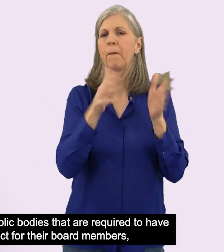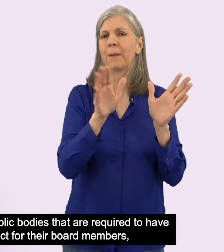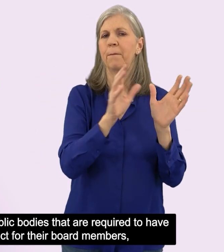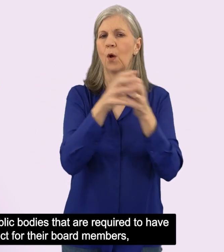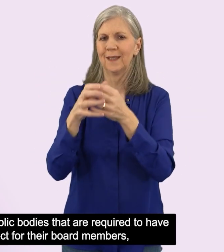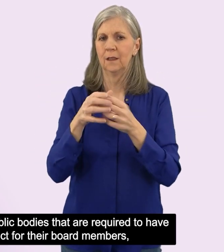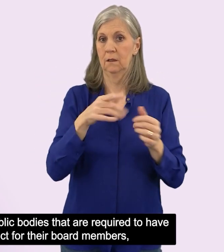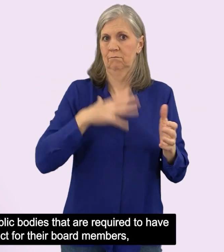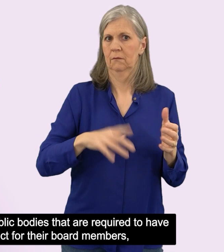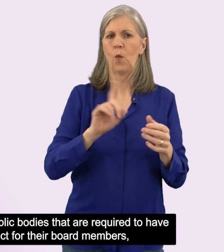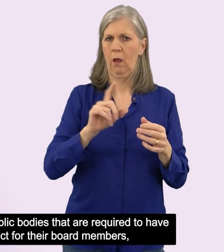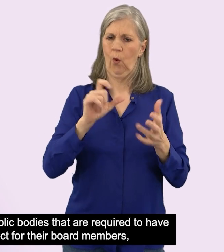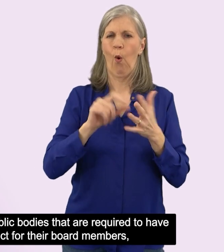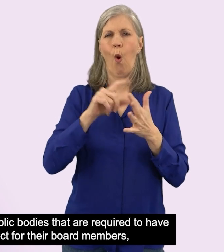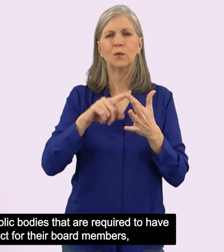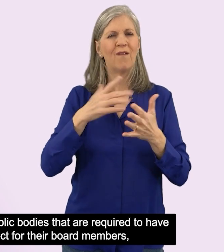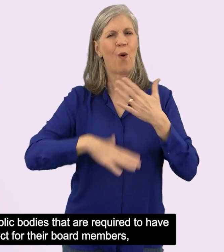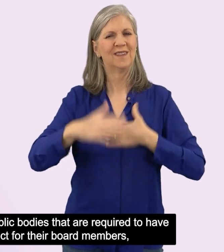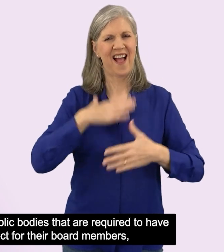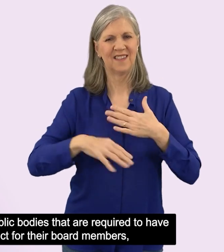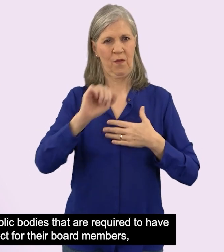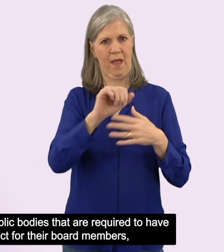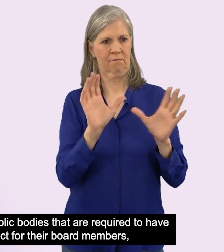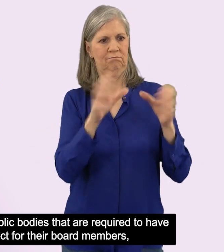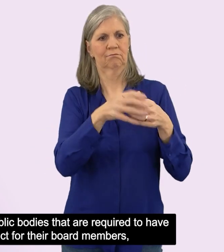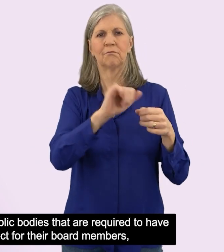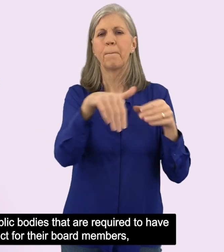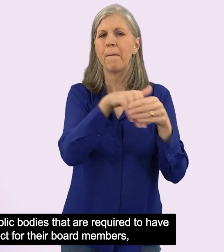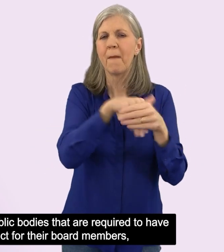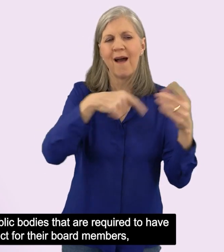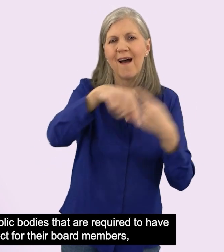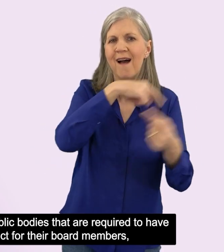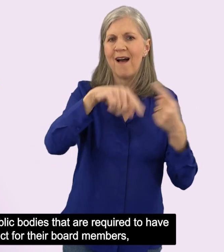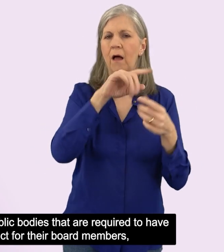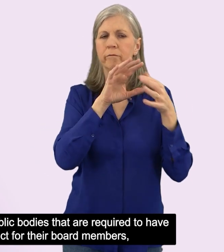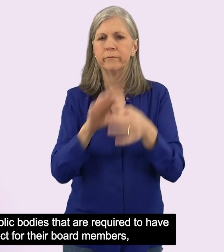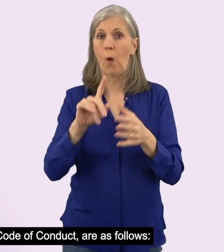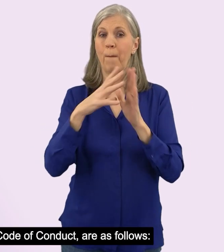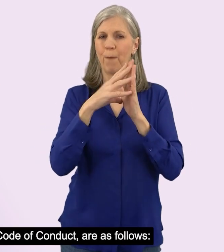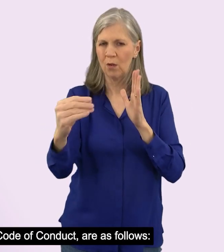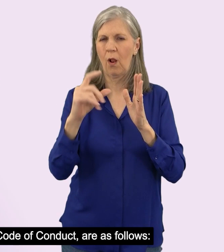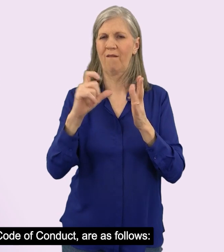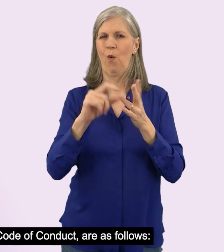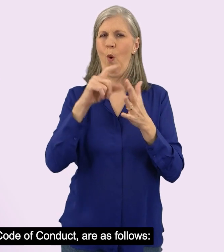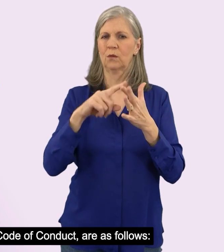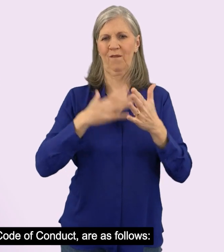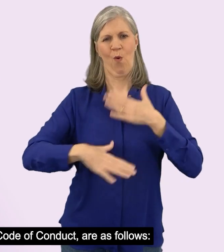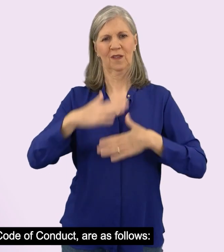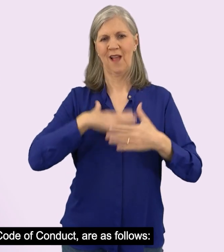1.3. The categories of public bodies that are required to have a code of conduct for their board members based on the Model Code